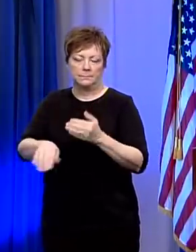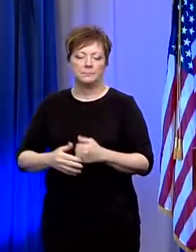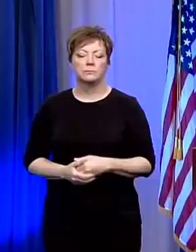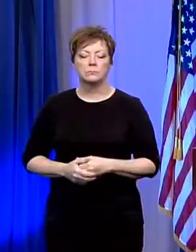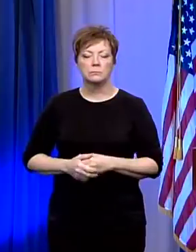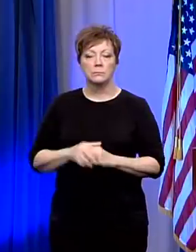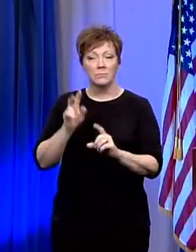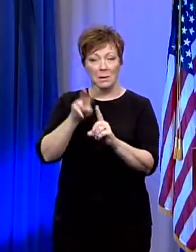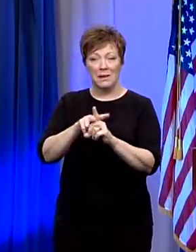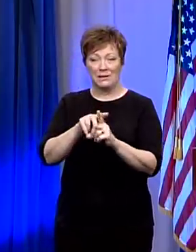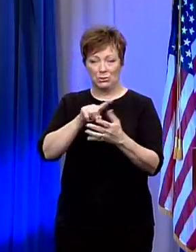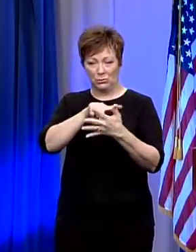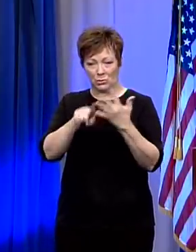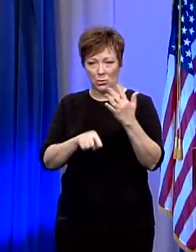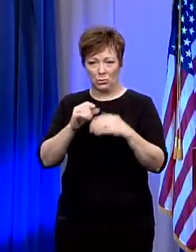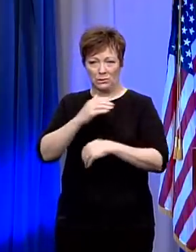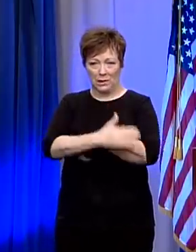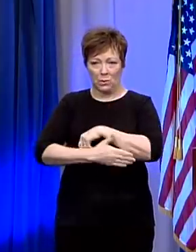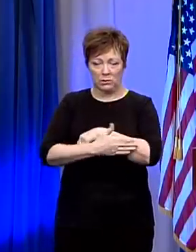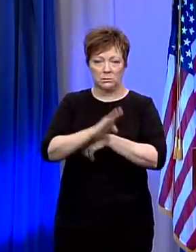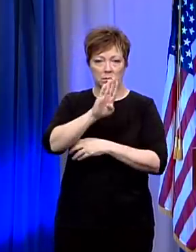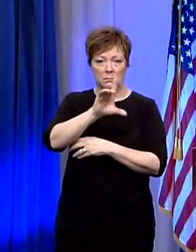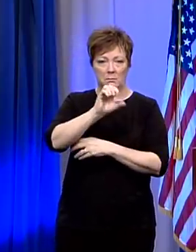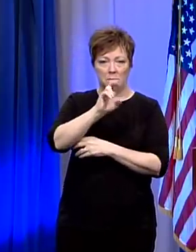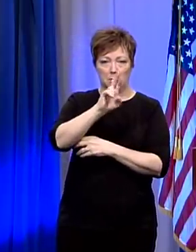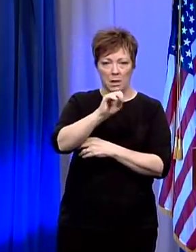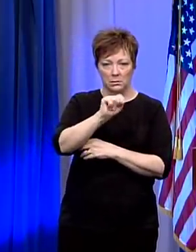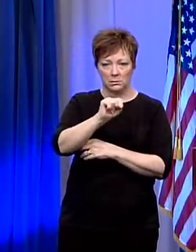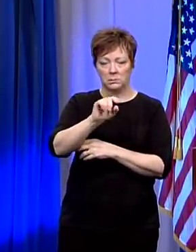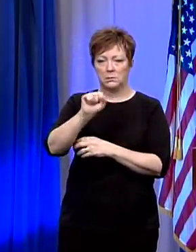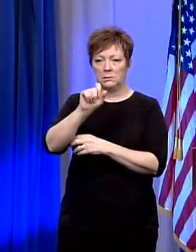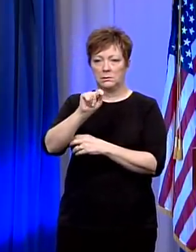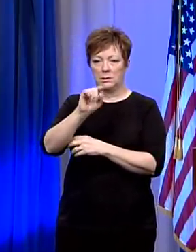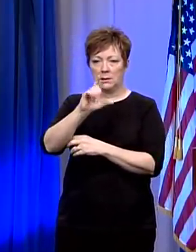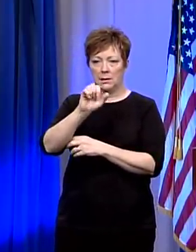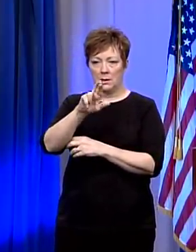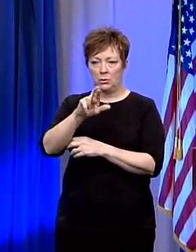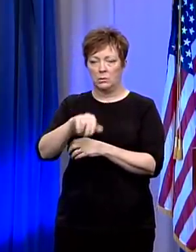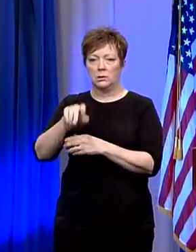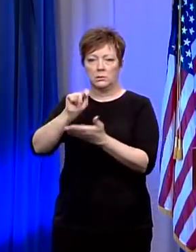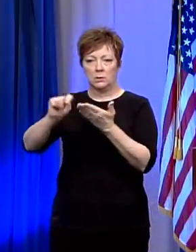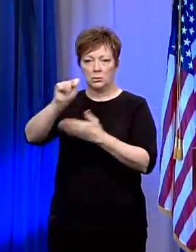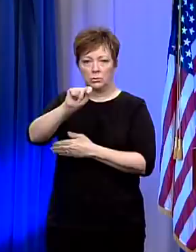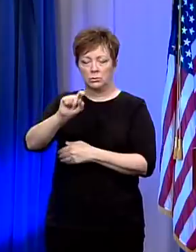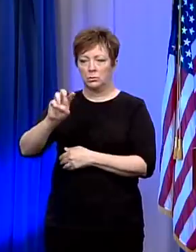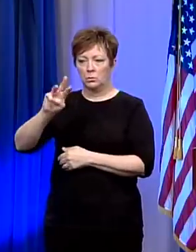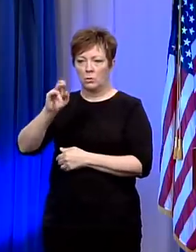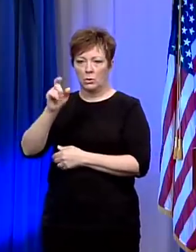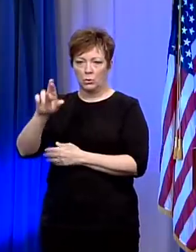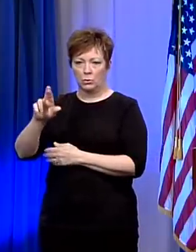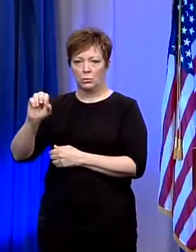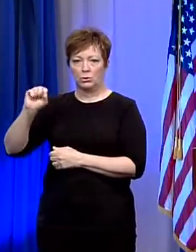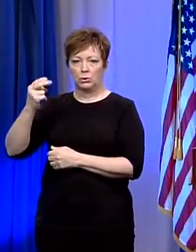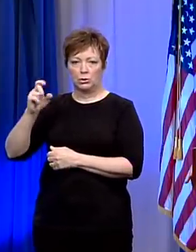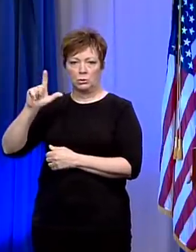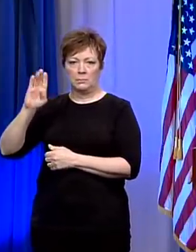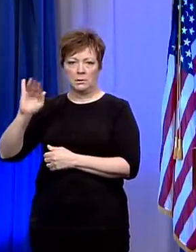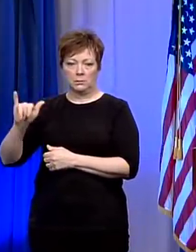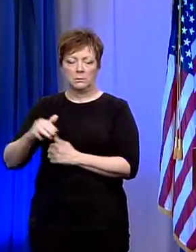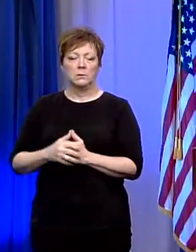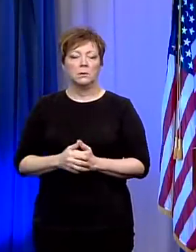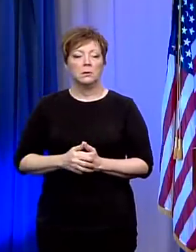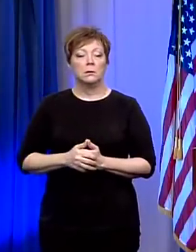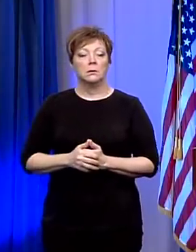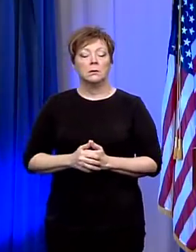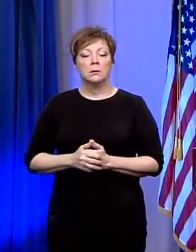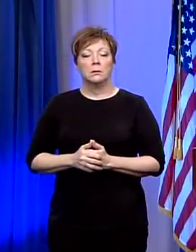to these counties: Blount, St. Clair, Shelby, Tuscaloosa, and Walker counties. I would like to say that I have given very strong consideration to